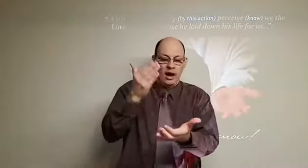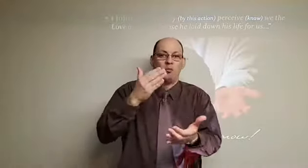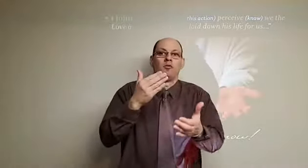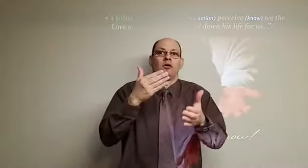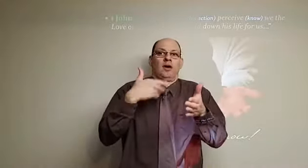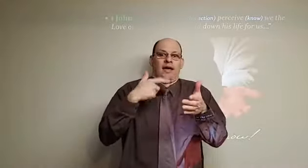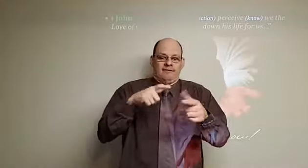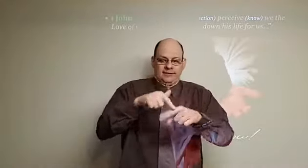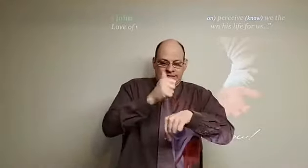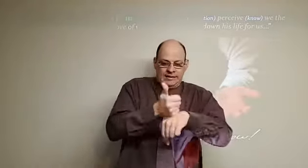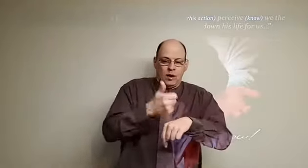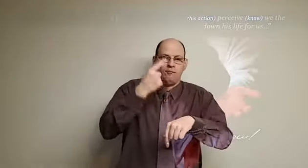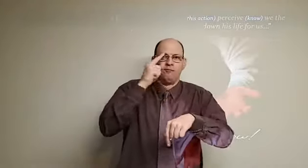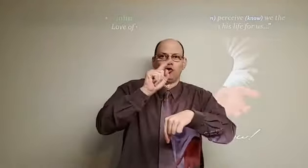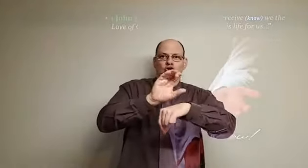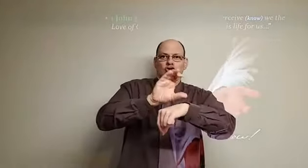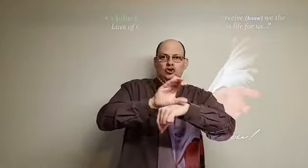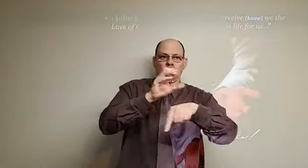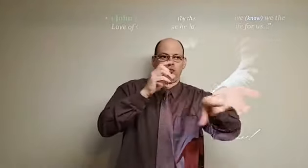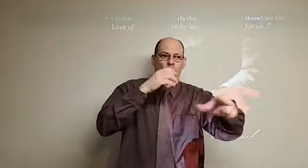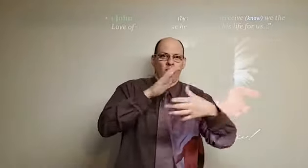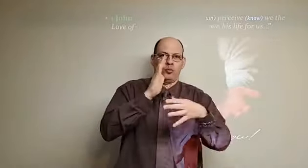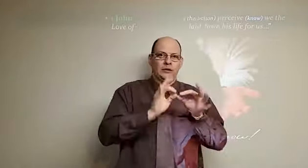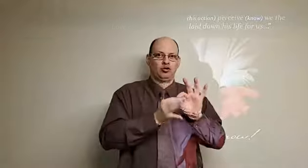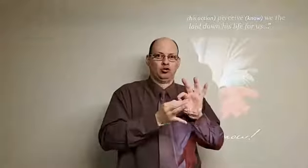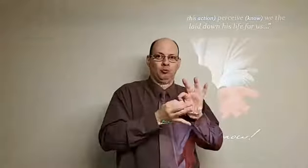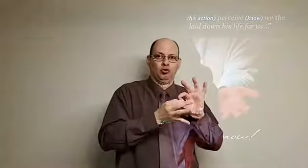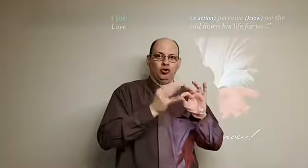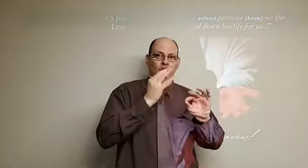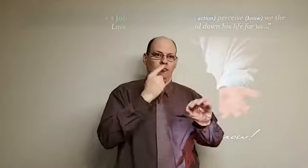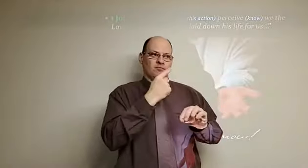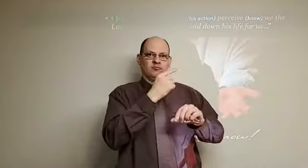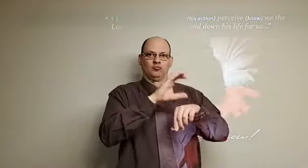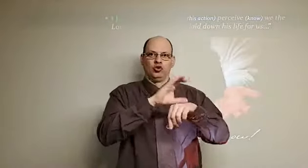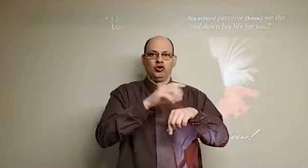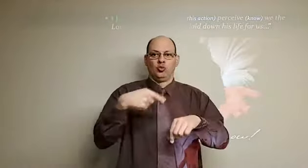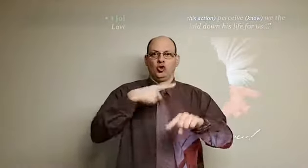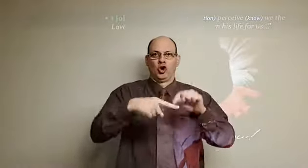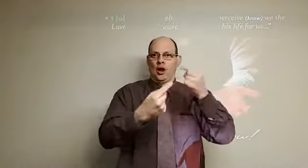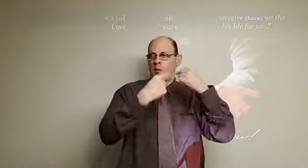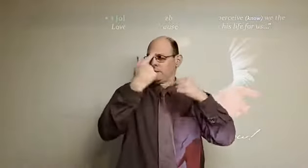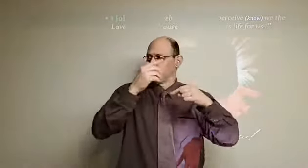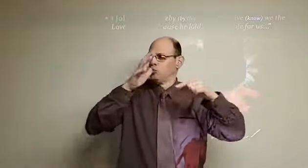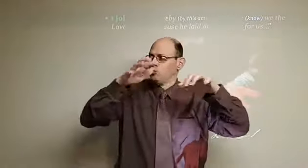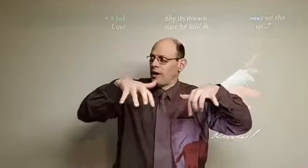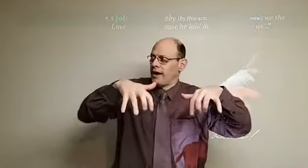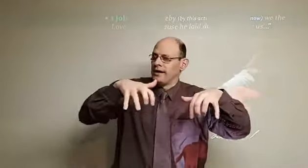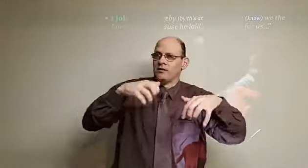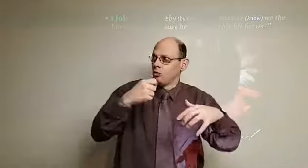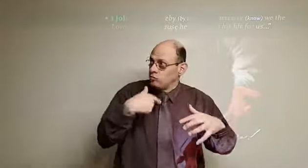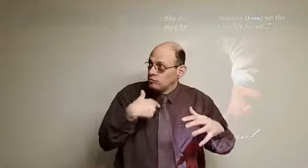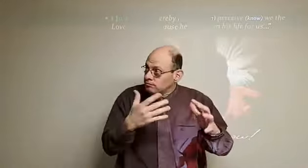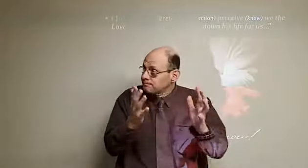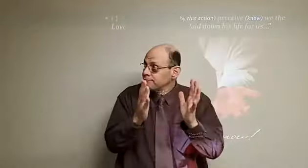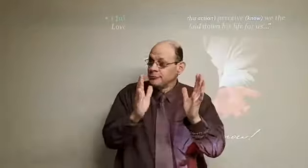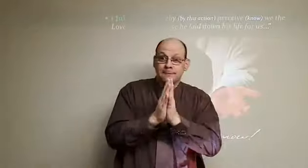I need to stop so we can get set up for interpreting our service and there is a possibility